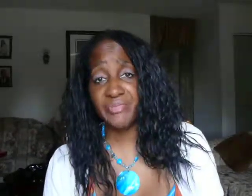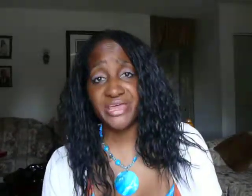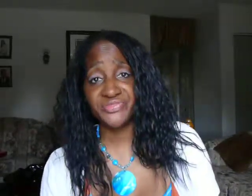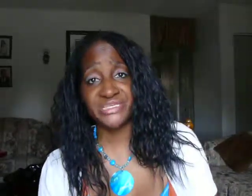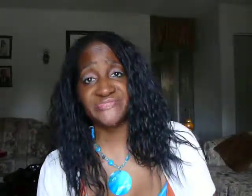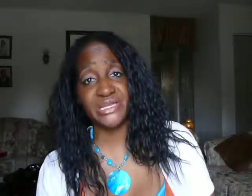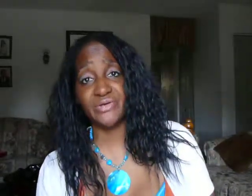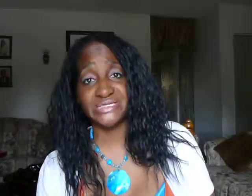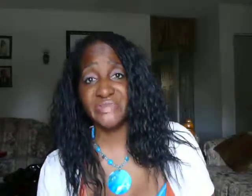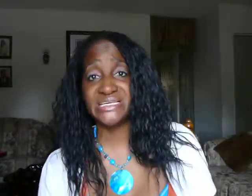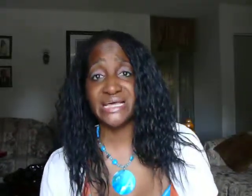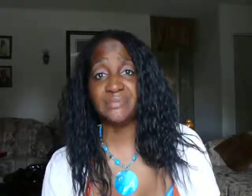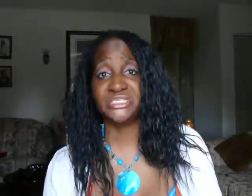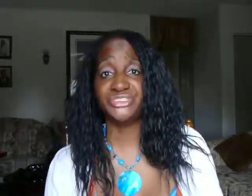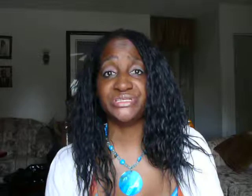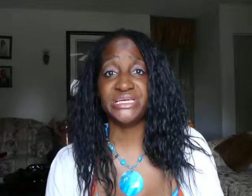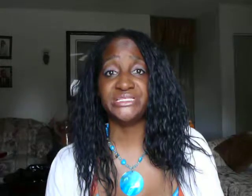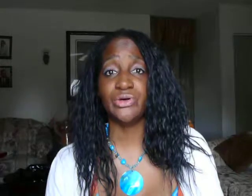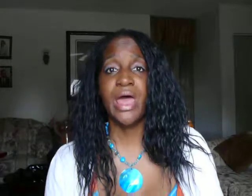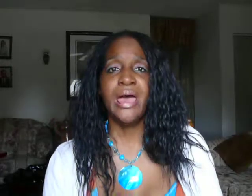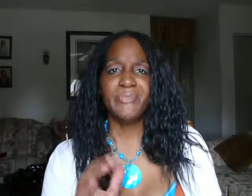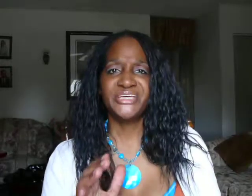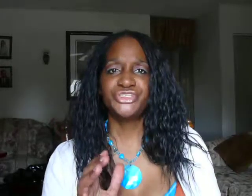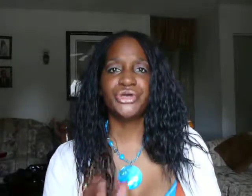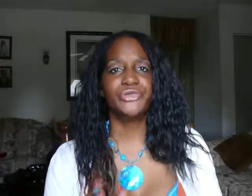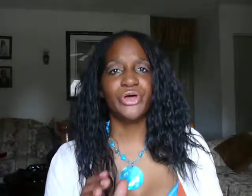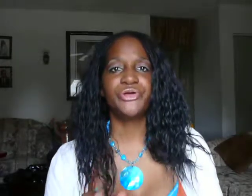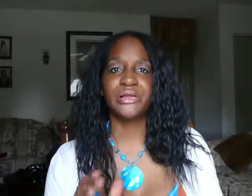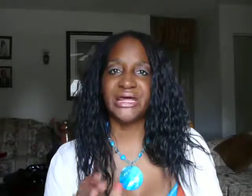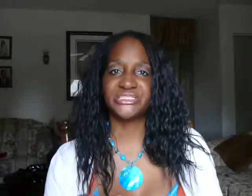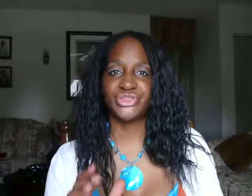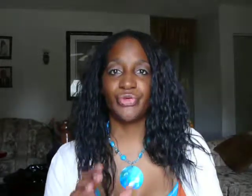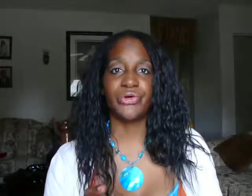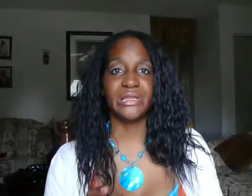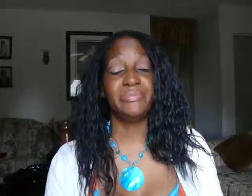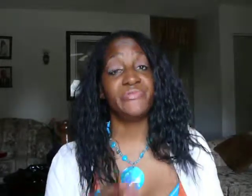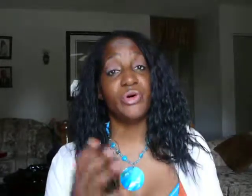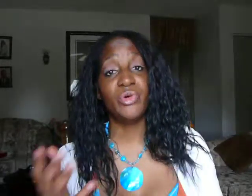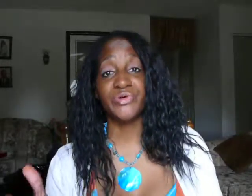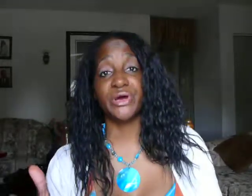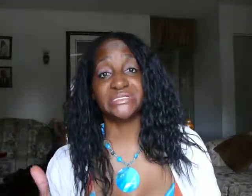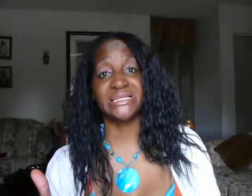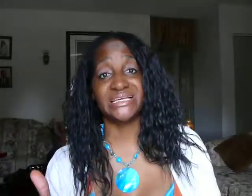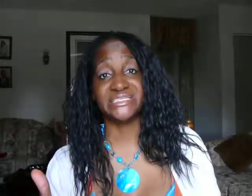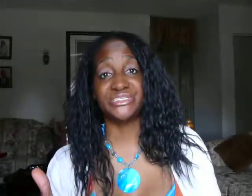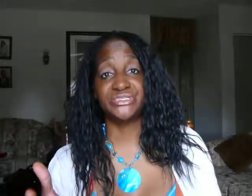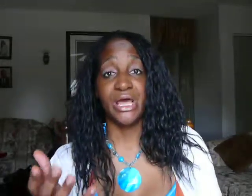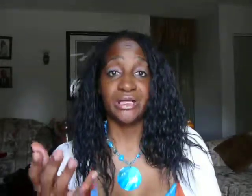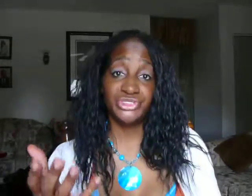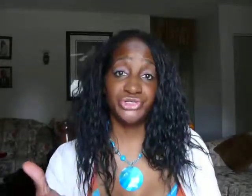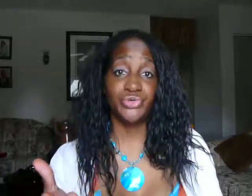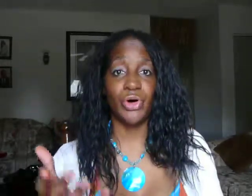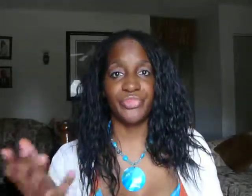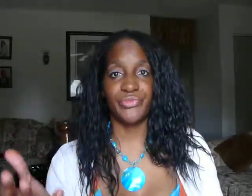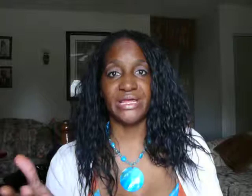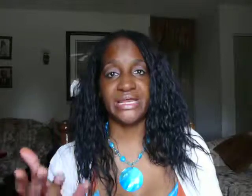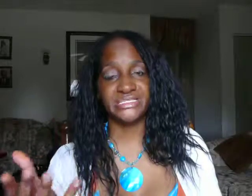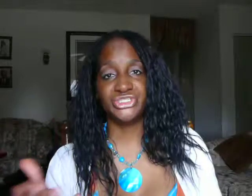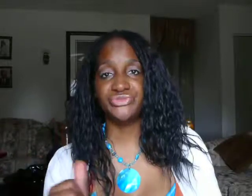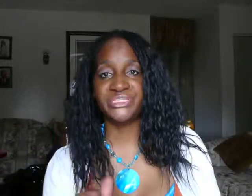repeat this video as many times as you need to. Make sure you know your letters thoroughly before moving on to lesson 2 or 3. Lesson 2 deals